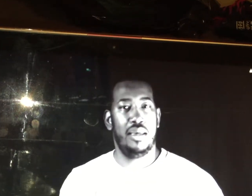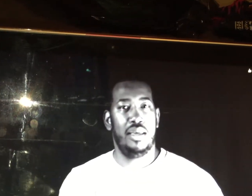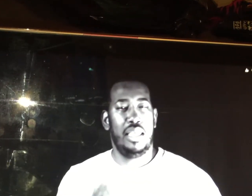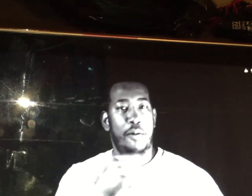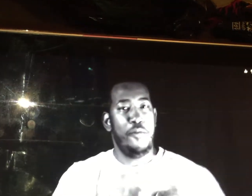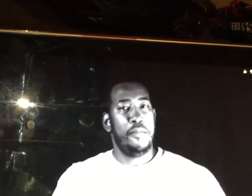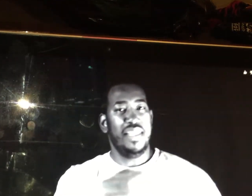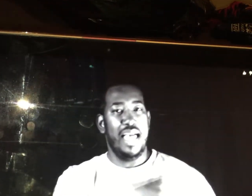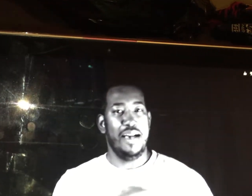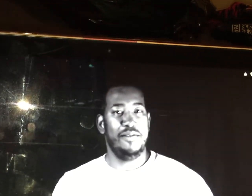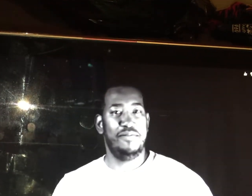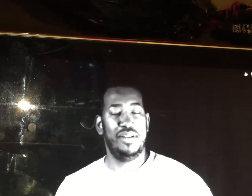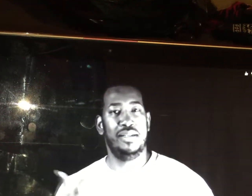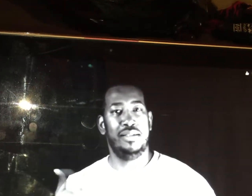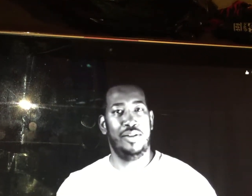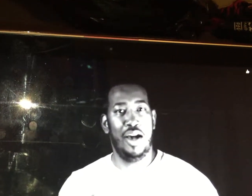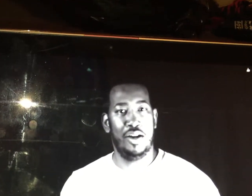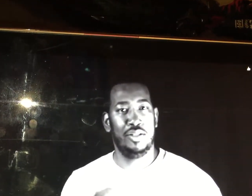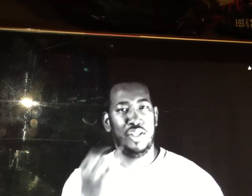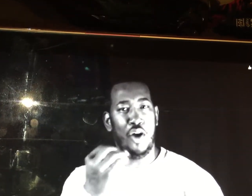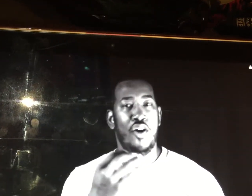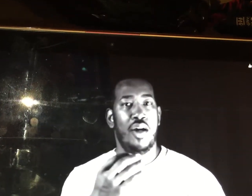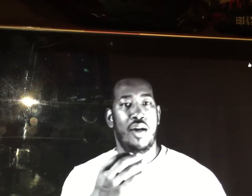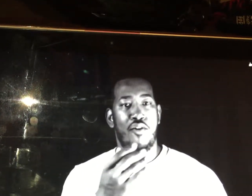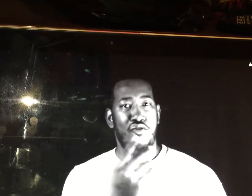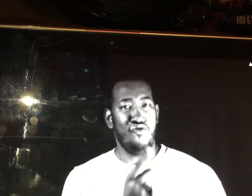I just didn't expect that from them.